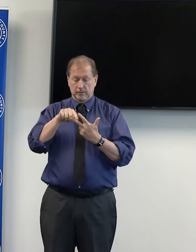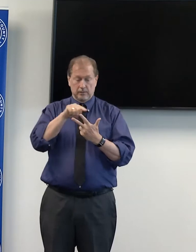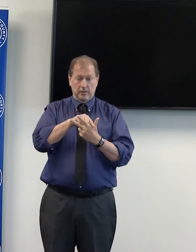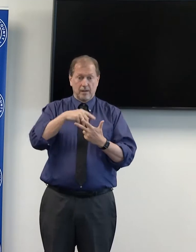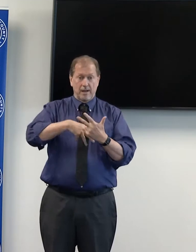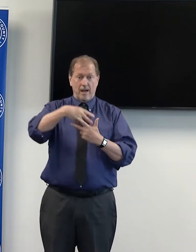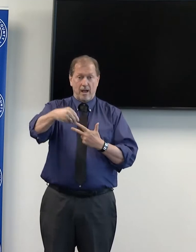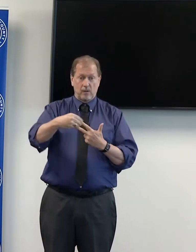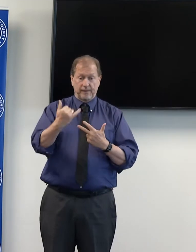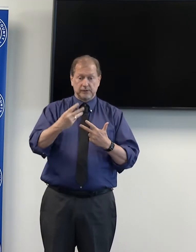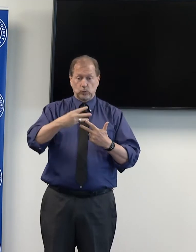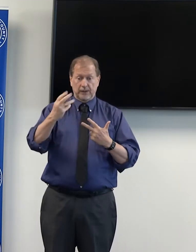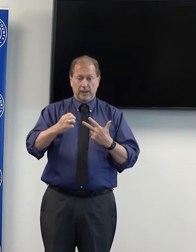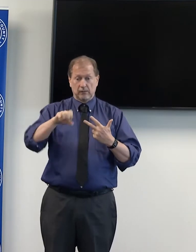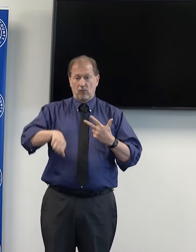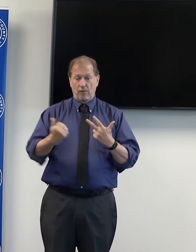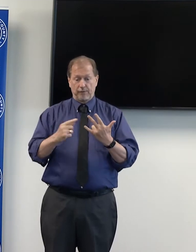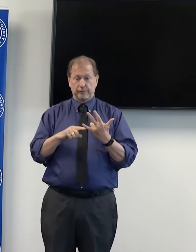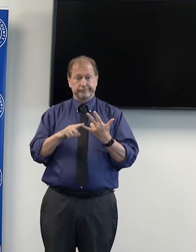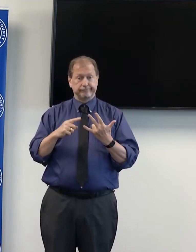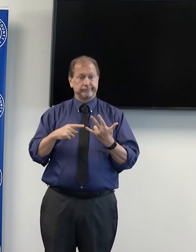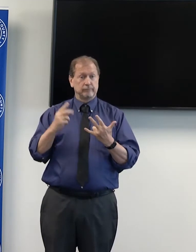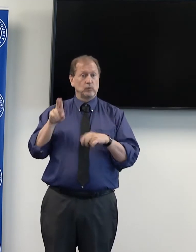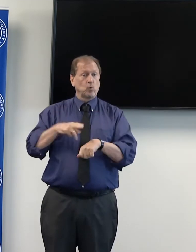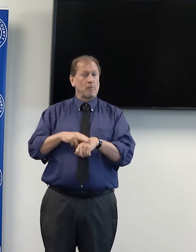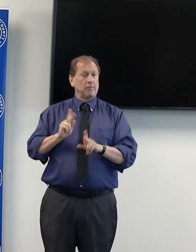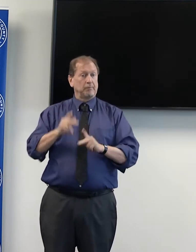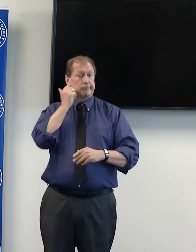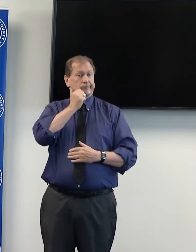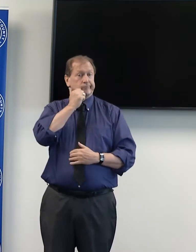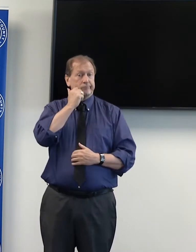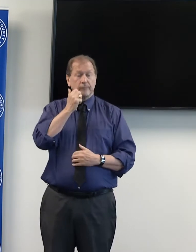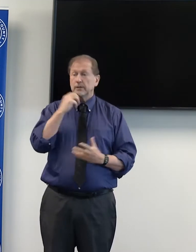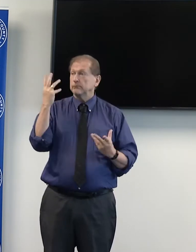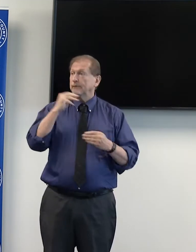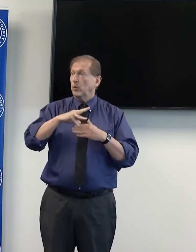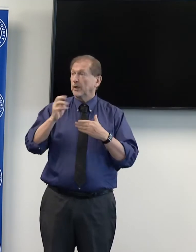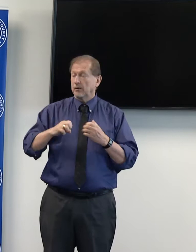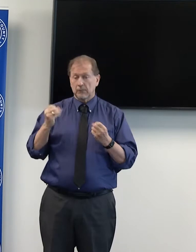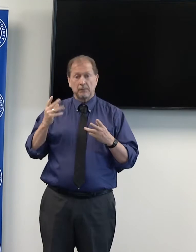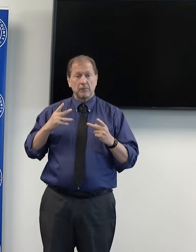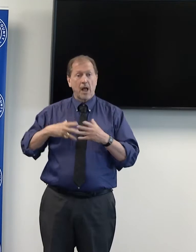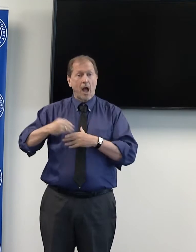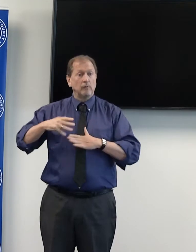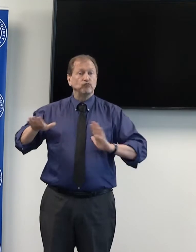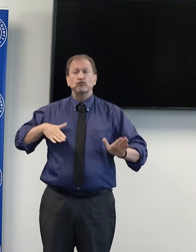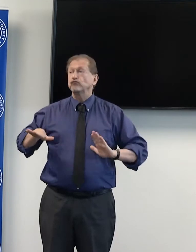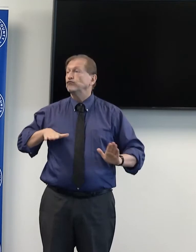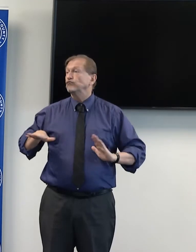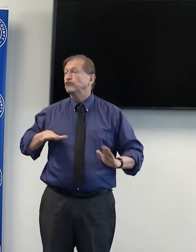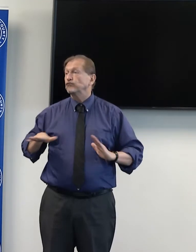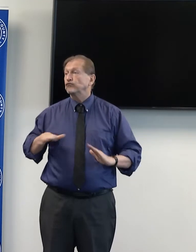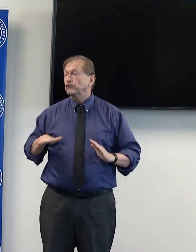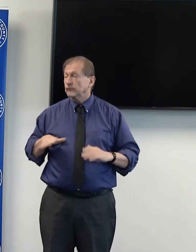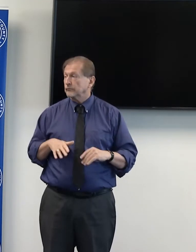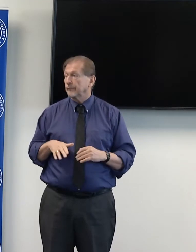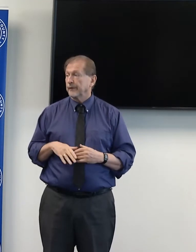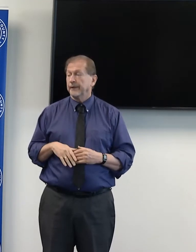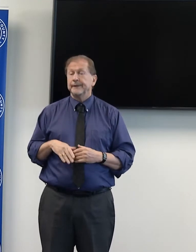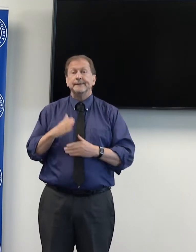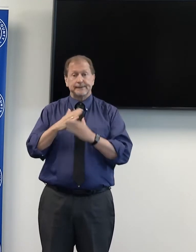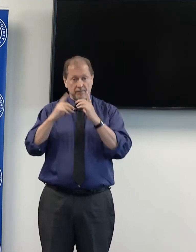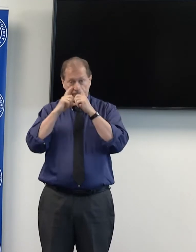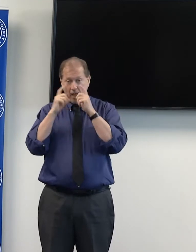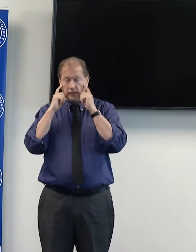So as it was a beautiful weekend, and I saw lots of folks out when I was out and about, and not all of them were